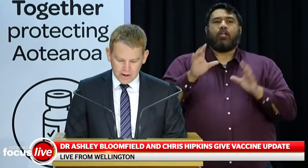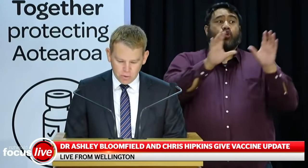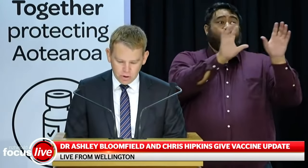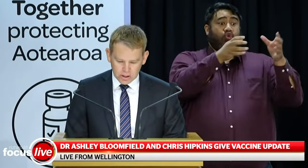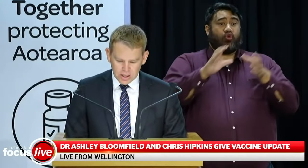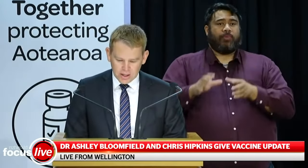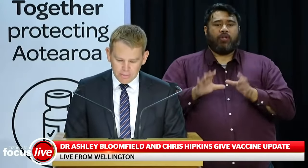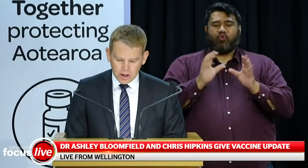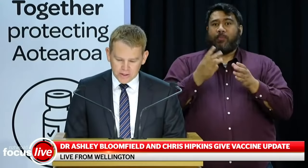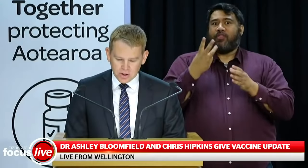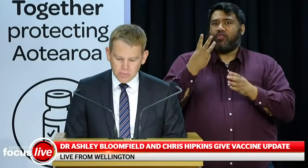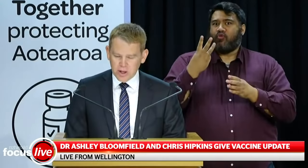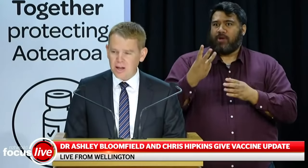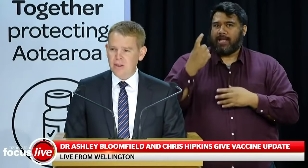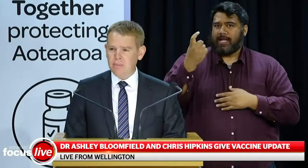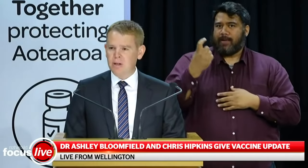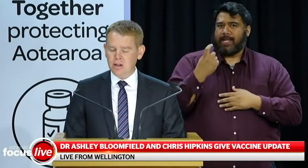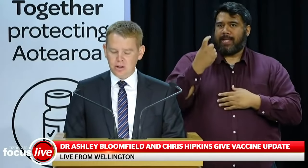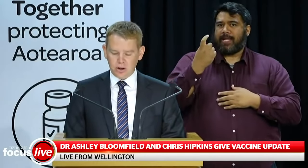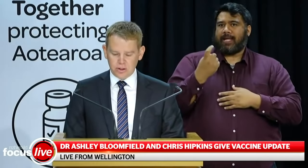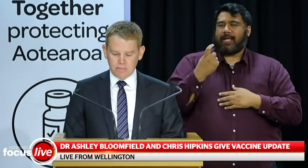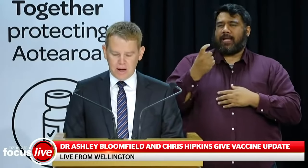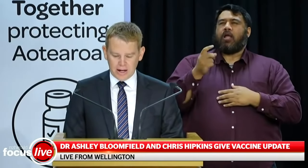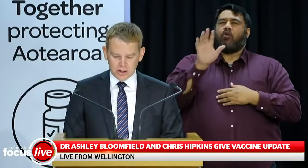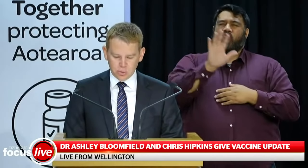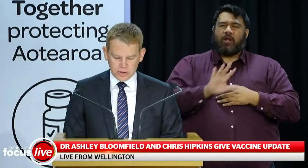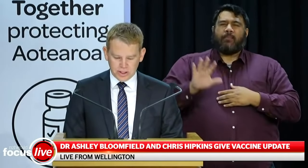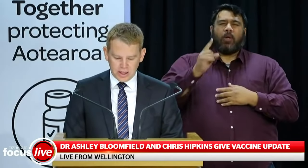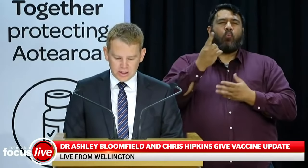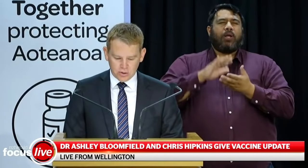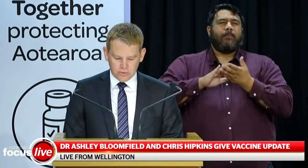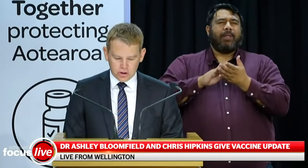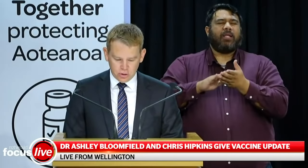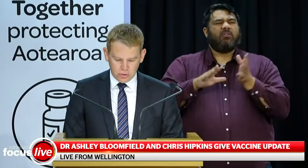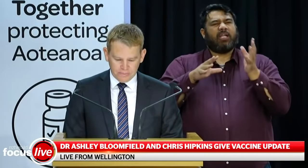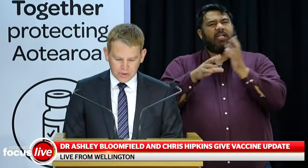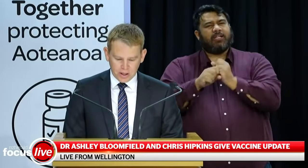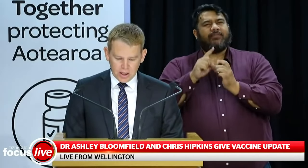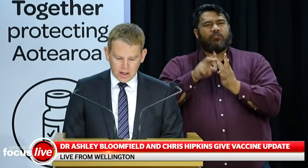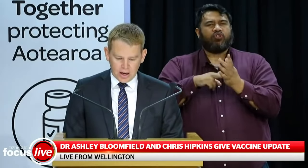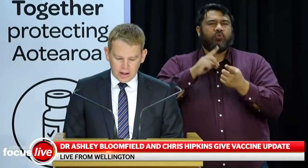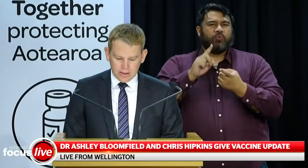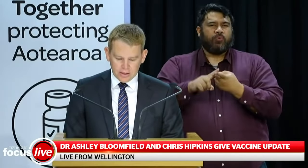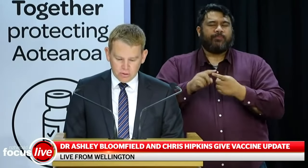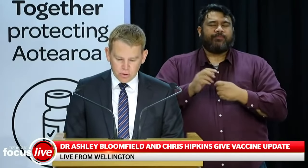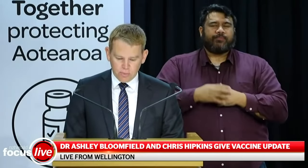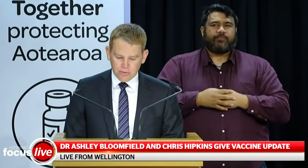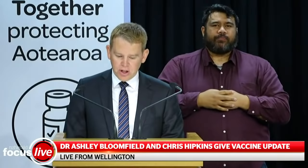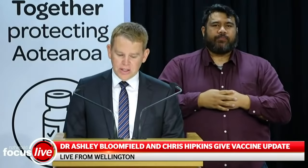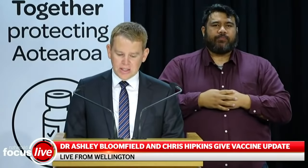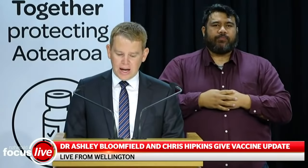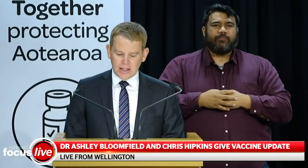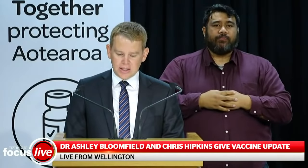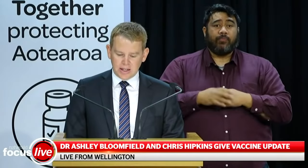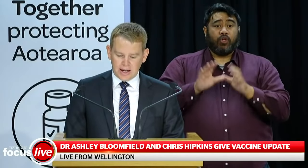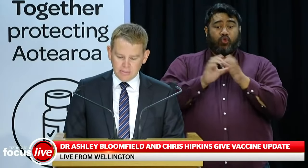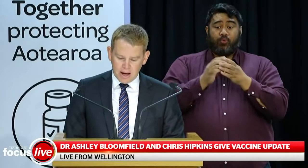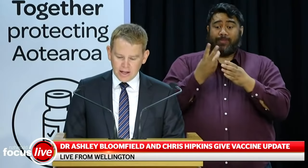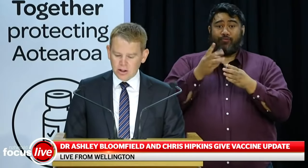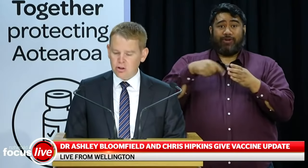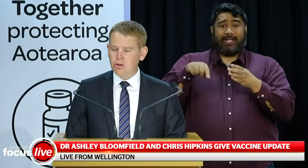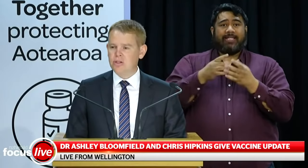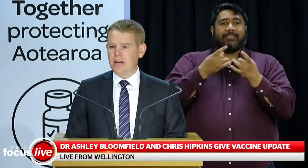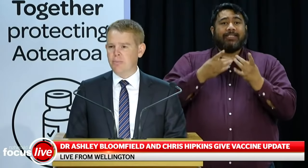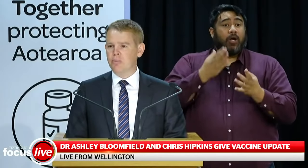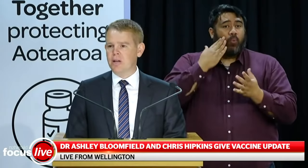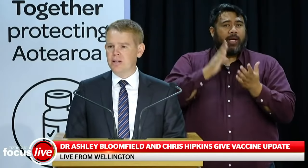sequencing framework by the time we hit that million dose mark towards the end of June. Group 3 starts in late May